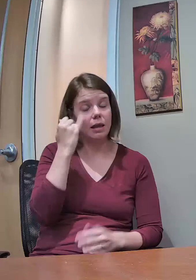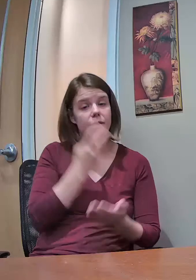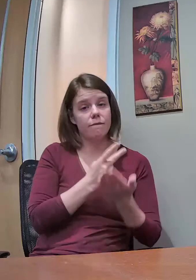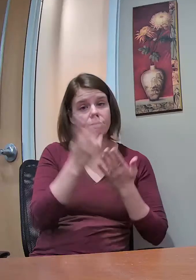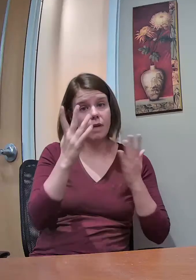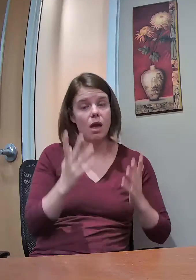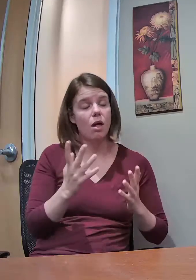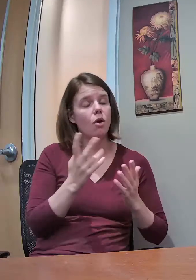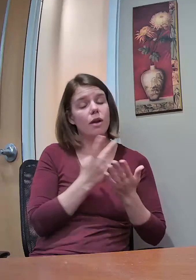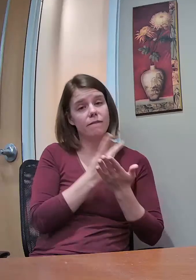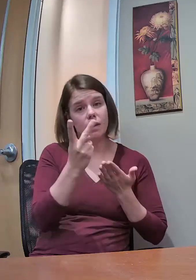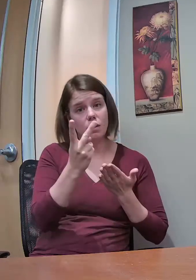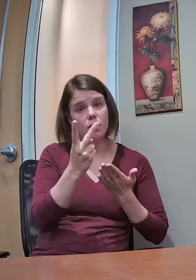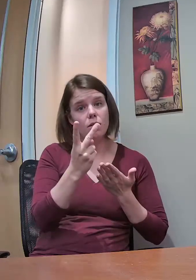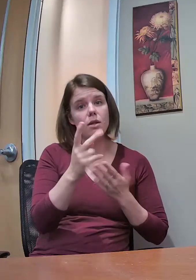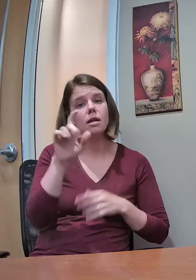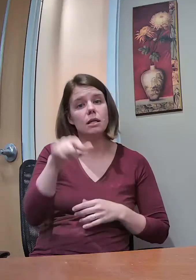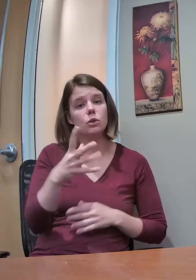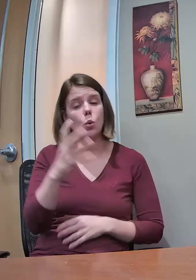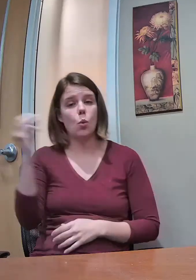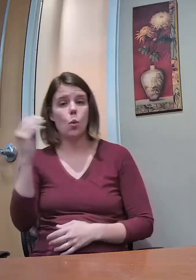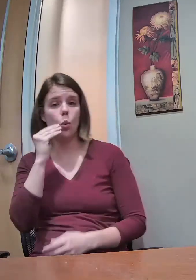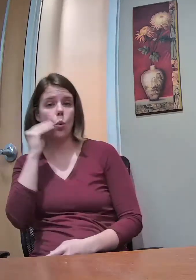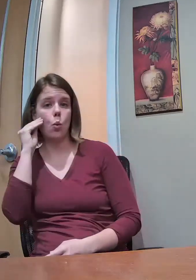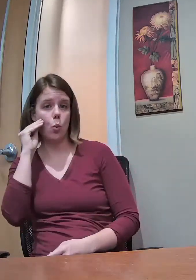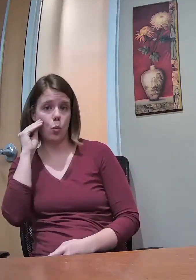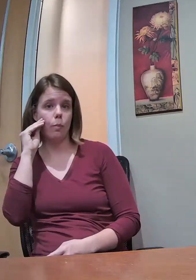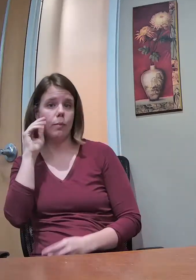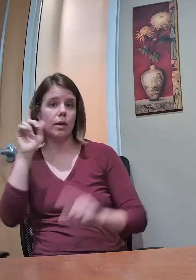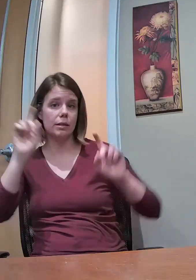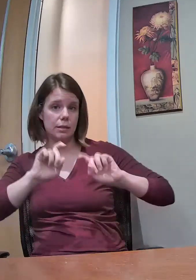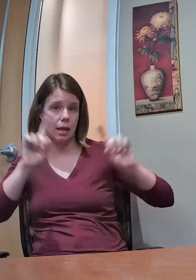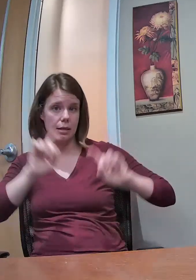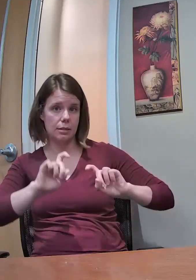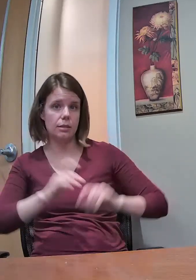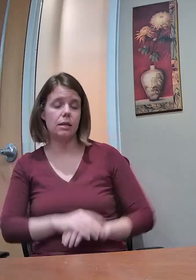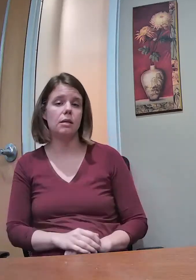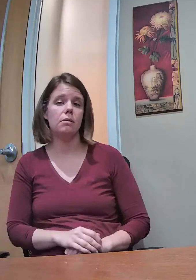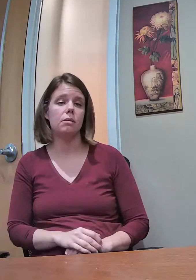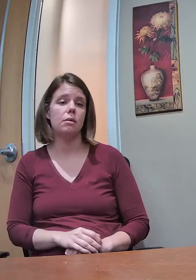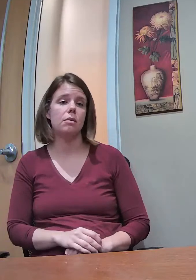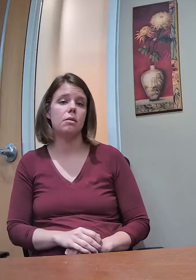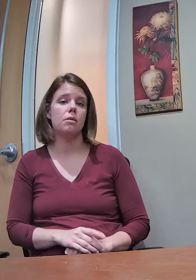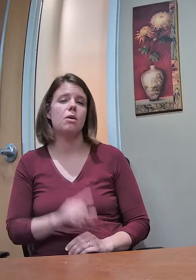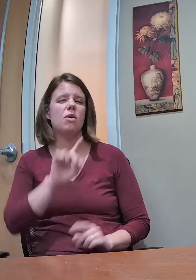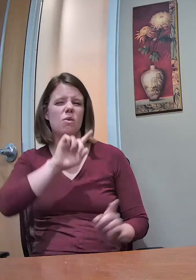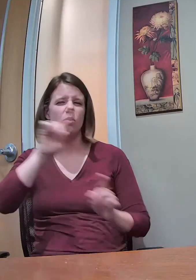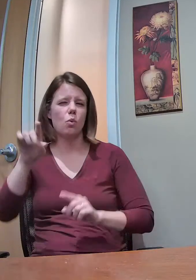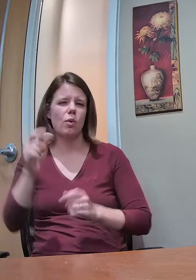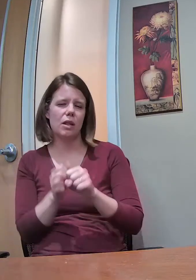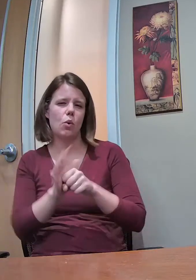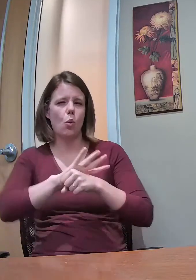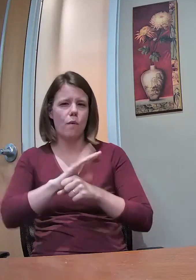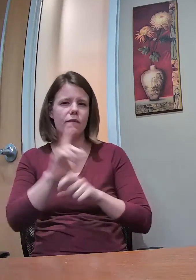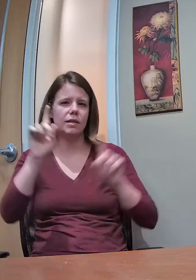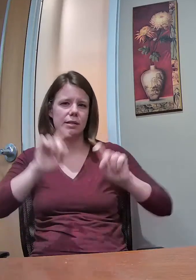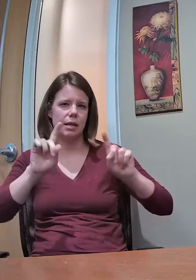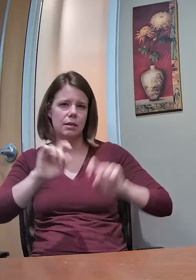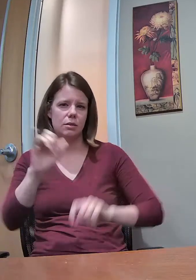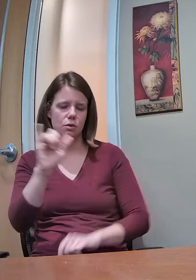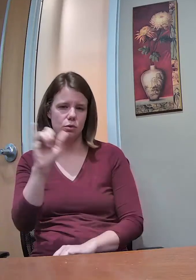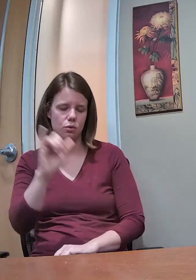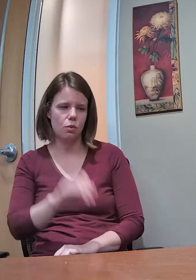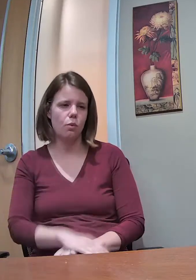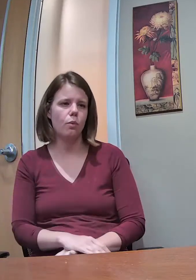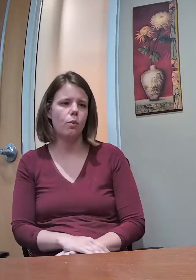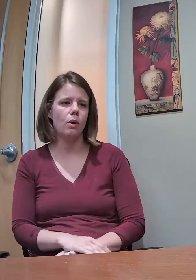get tested. And if they were not in agreement with that, they would have to get in touch with Simcoe Muskoka District